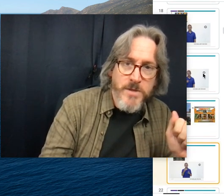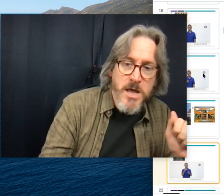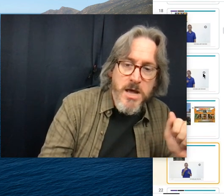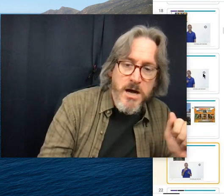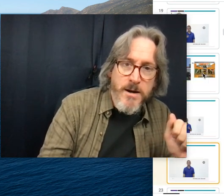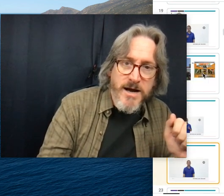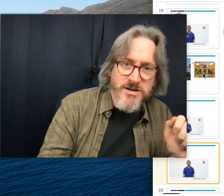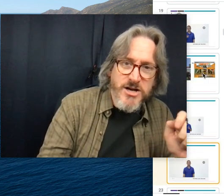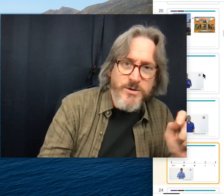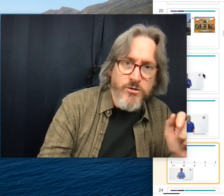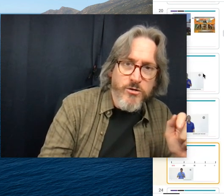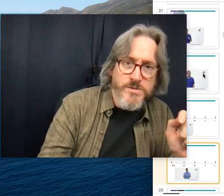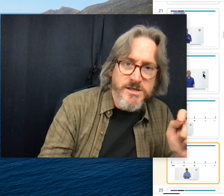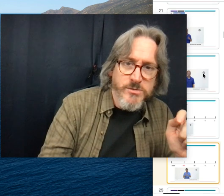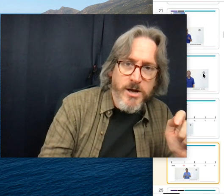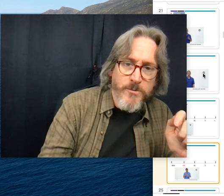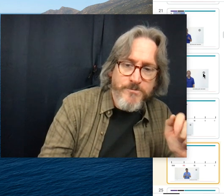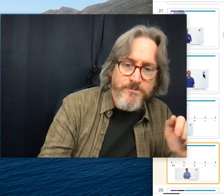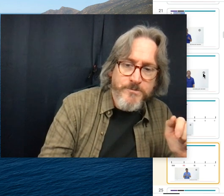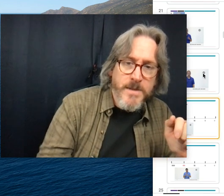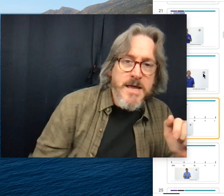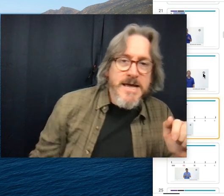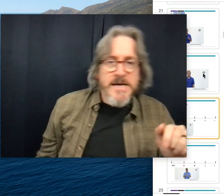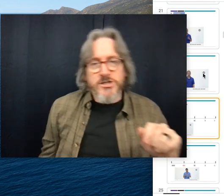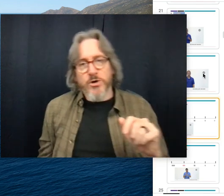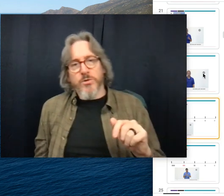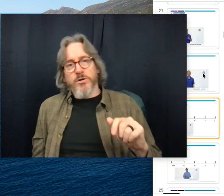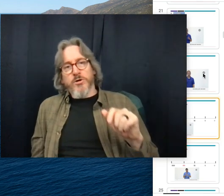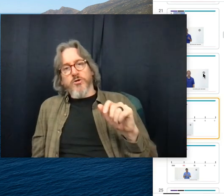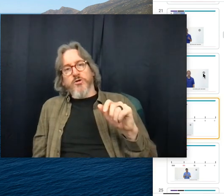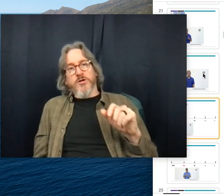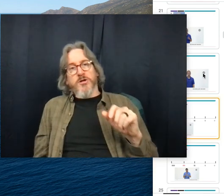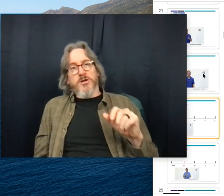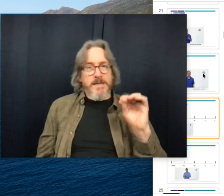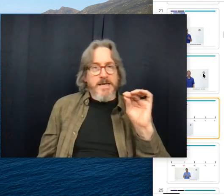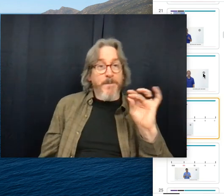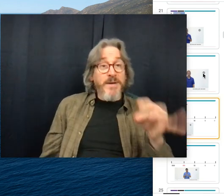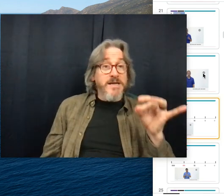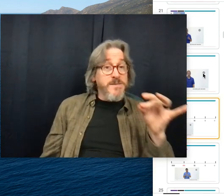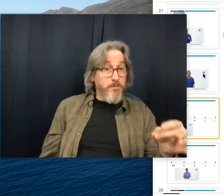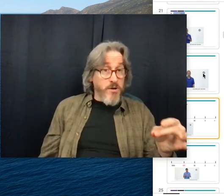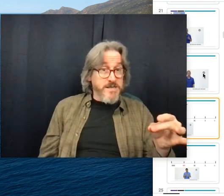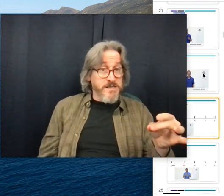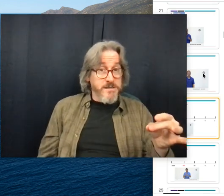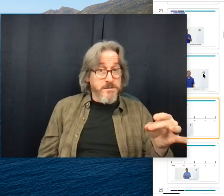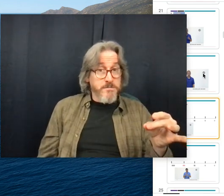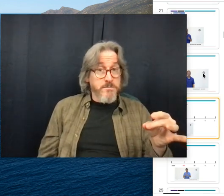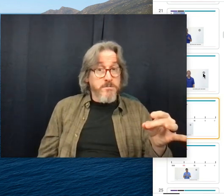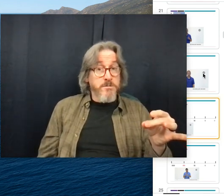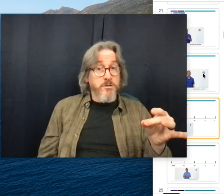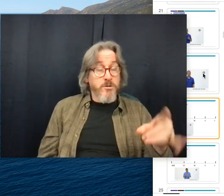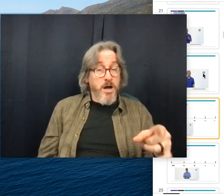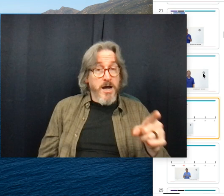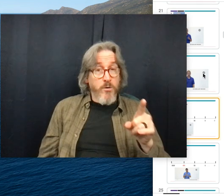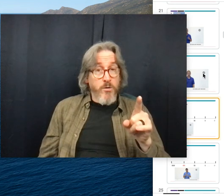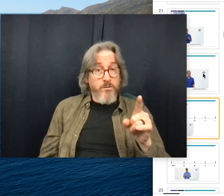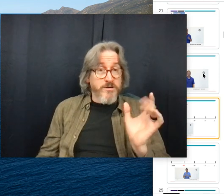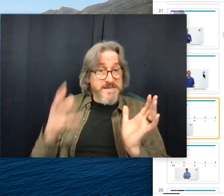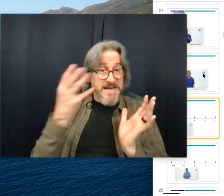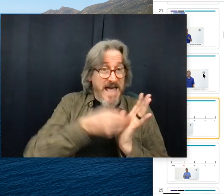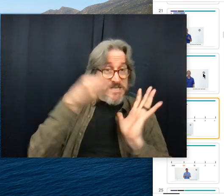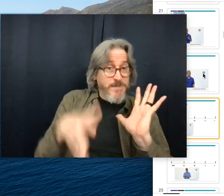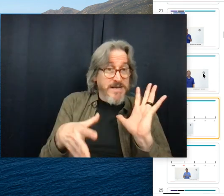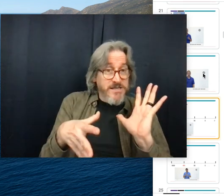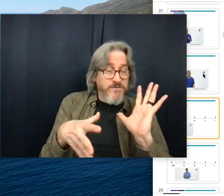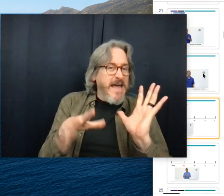So I try to do it in groups as well. So the opinions about prices,